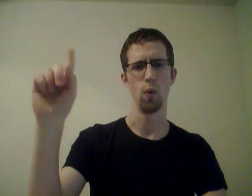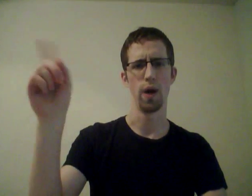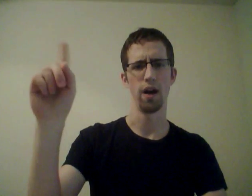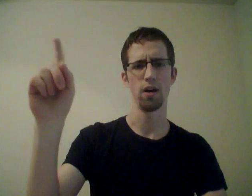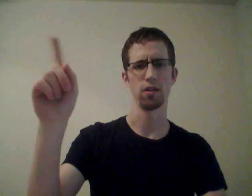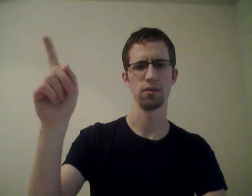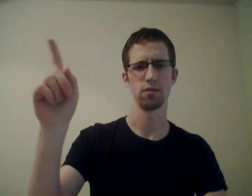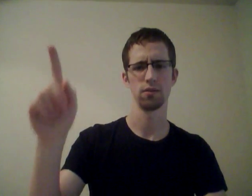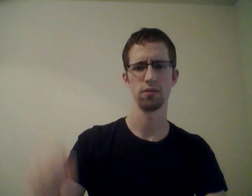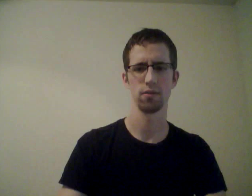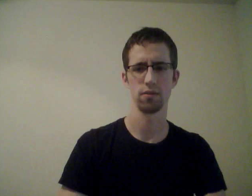where,